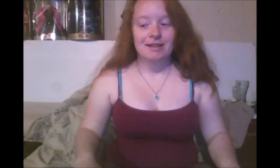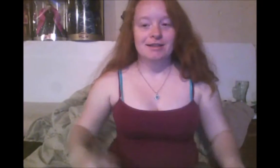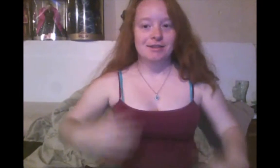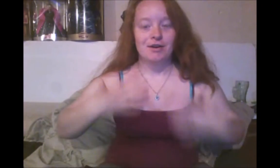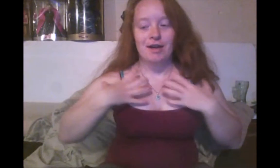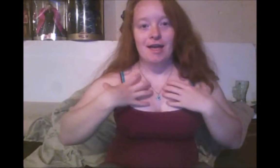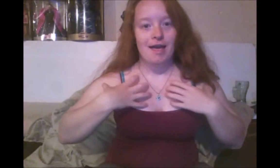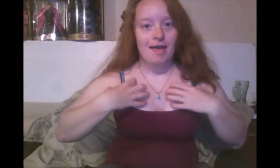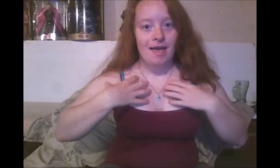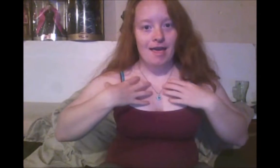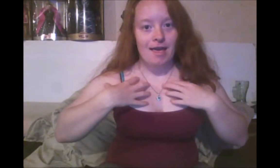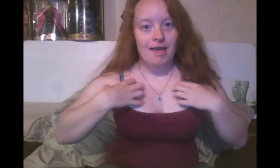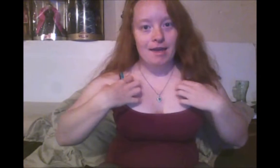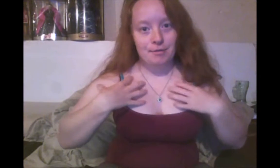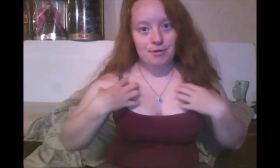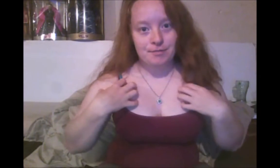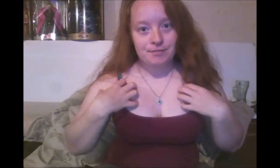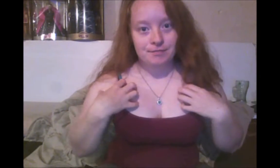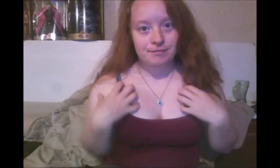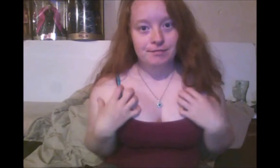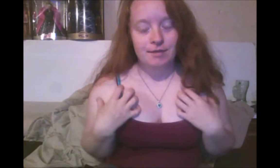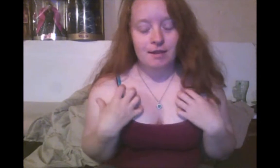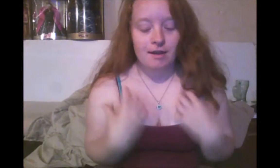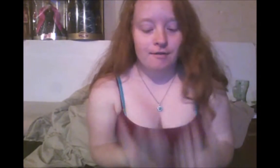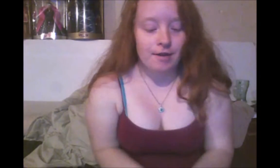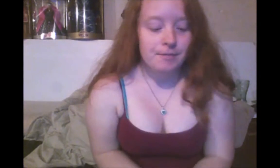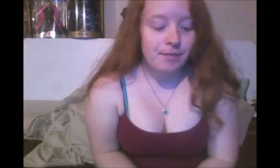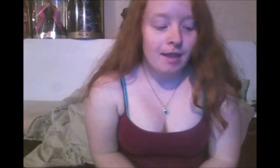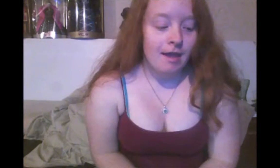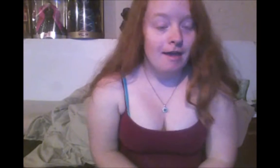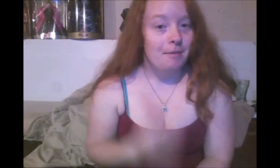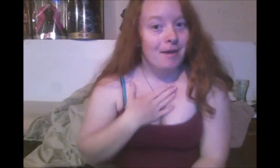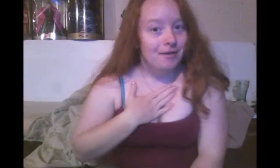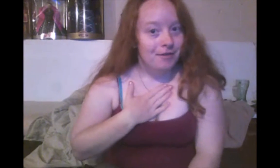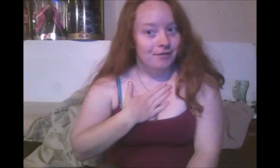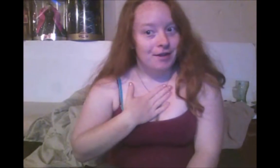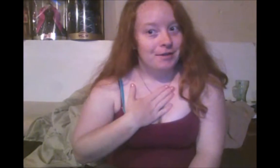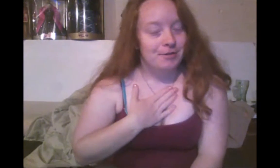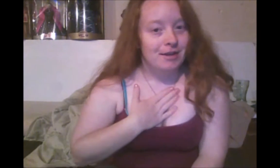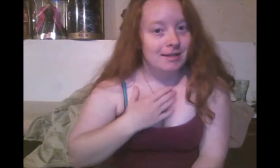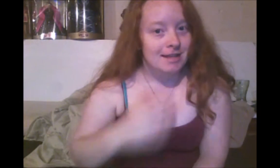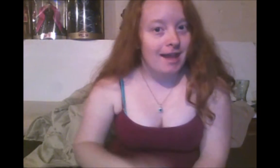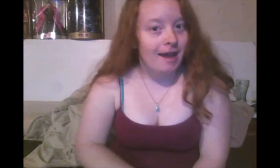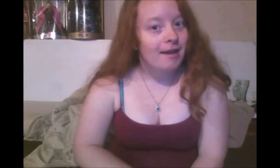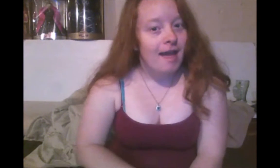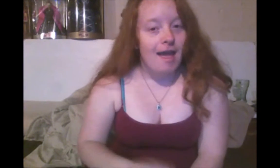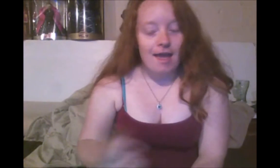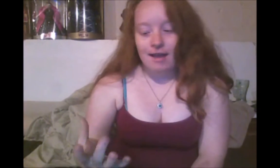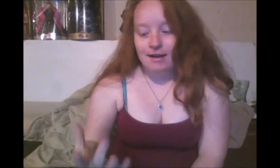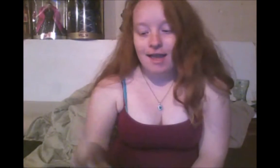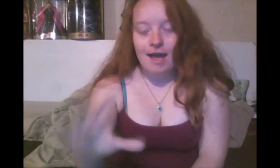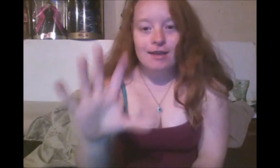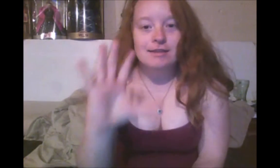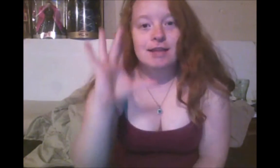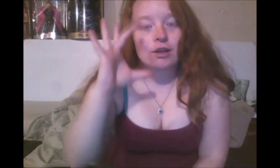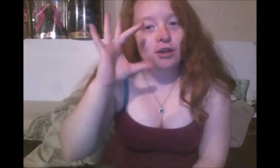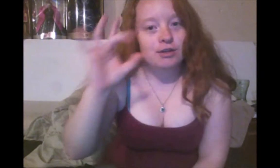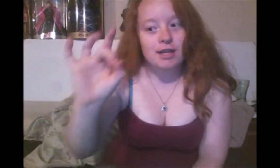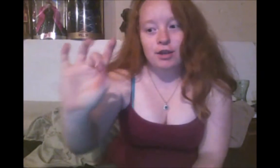So, animal. Alright. Then my favorite animal is a cat. And cat is like, you're taking your